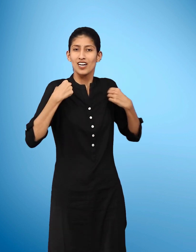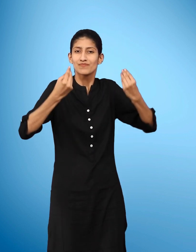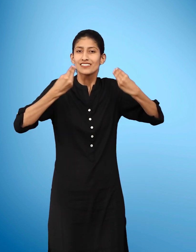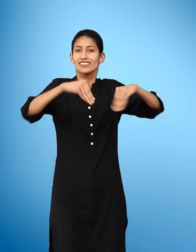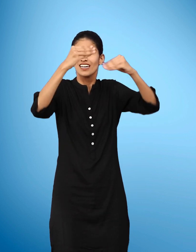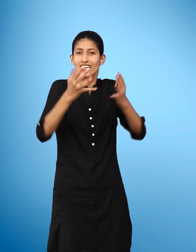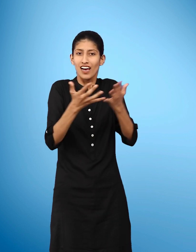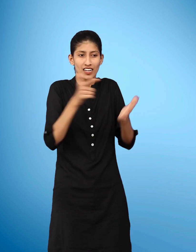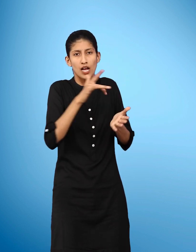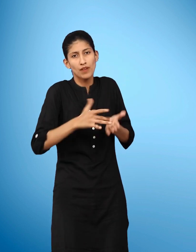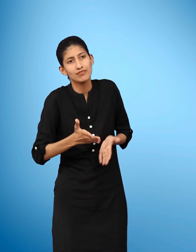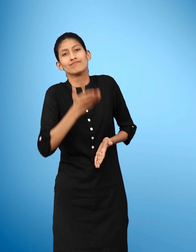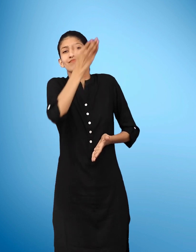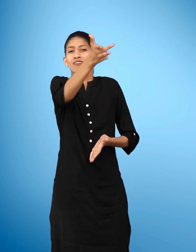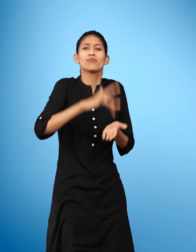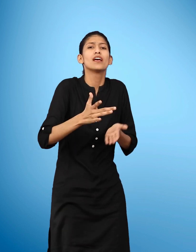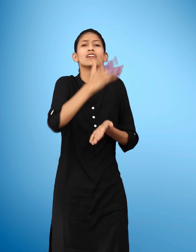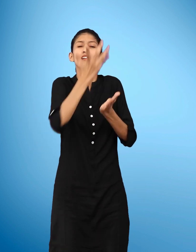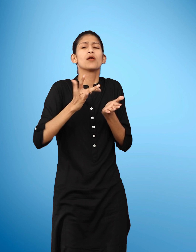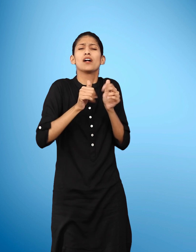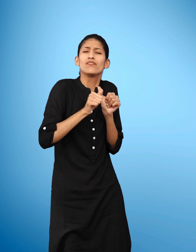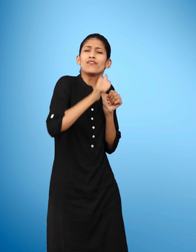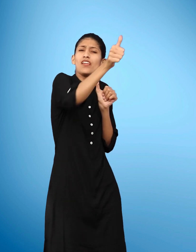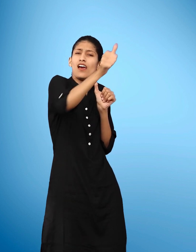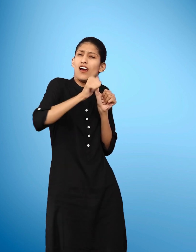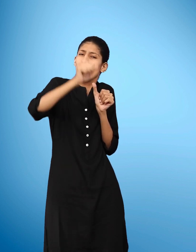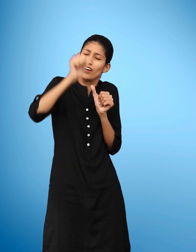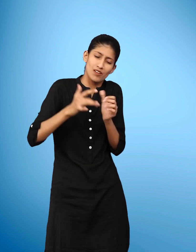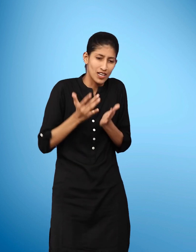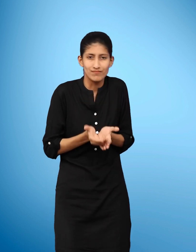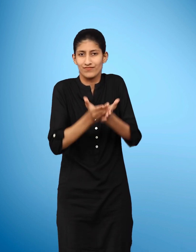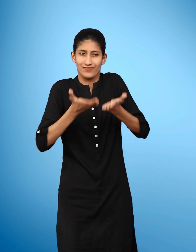caravans and ships, pilgrims often traveled with them.